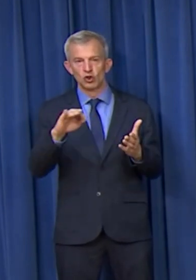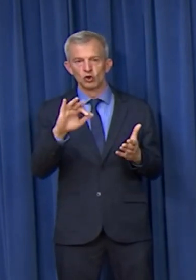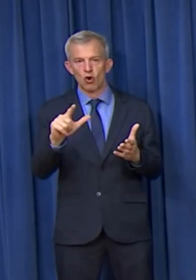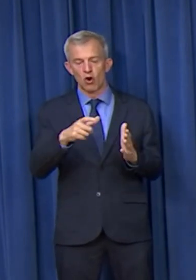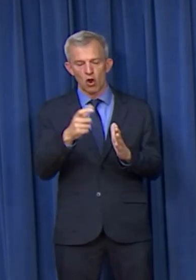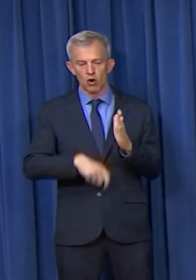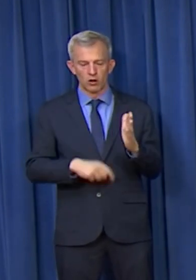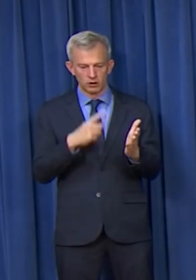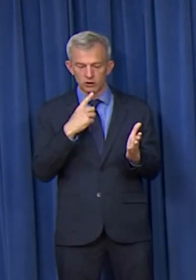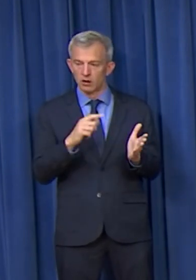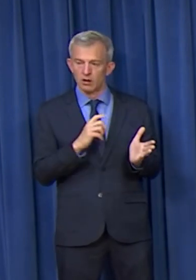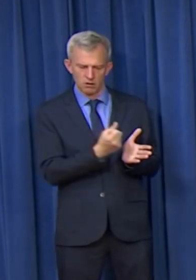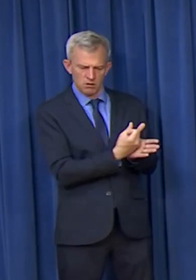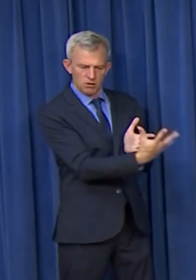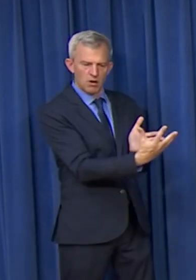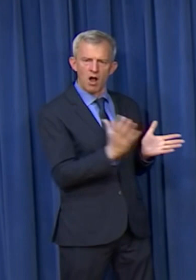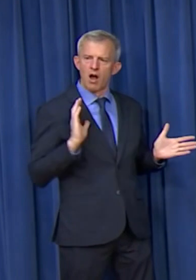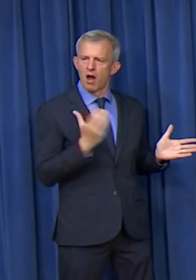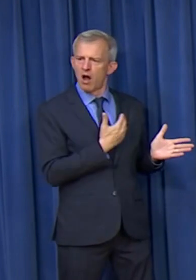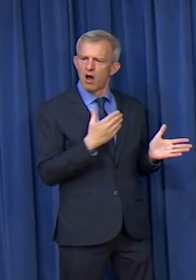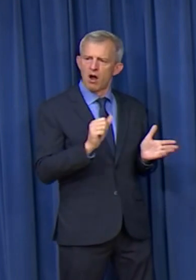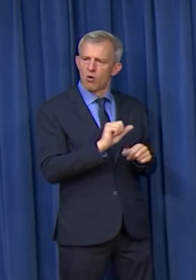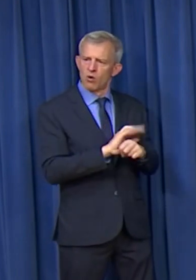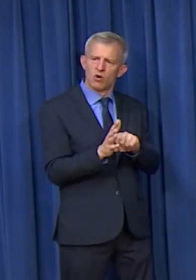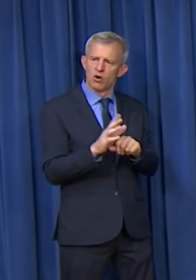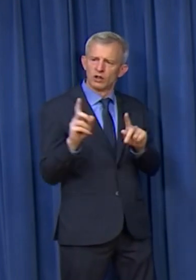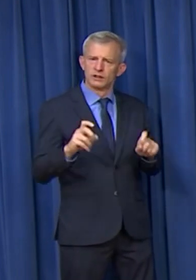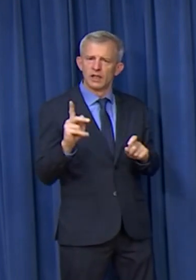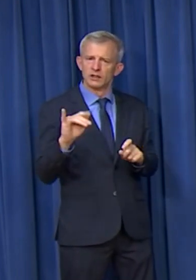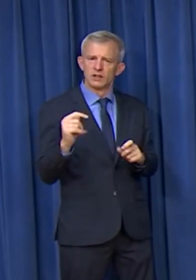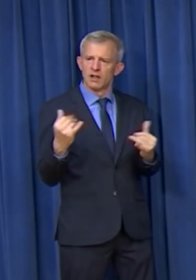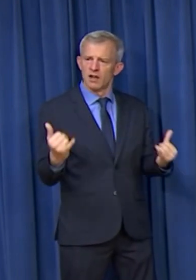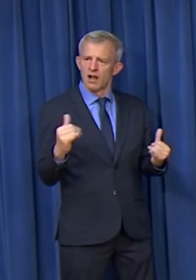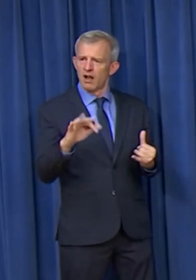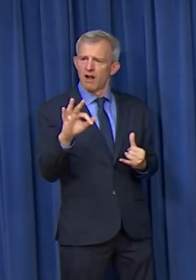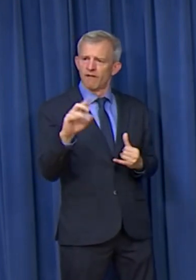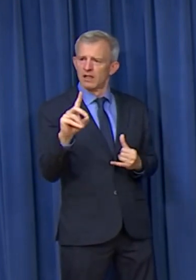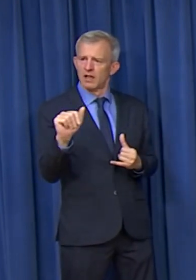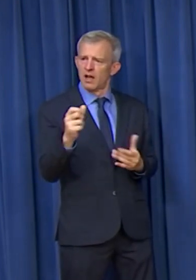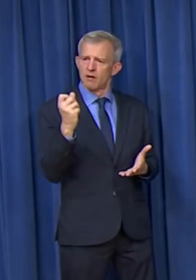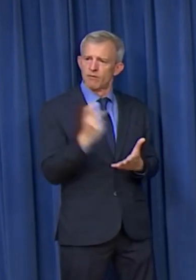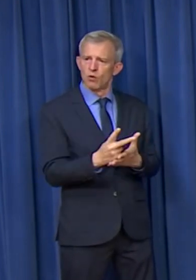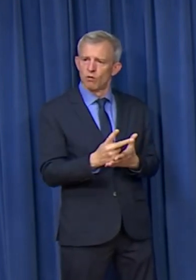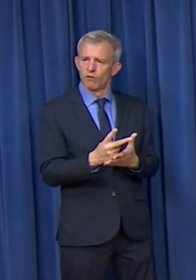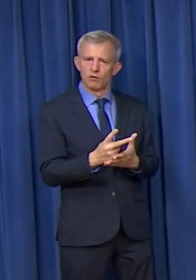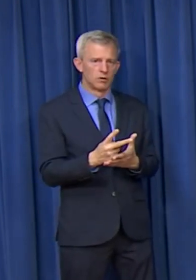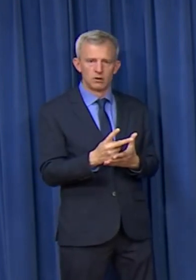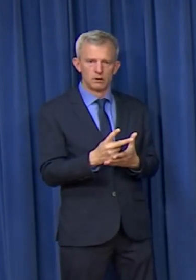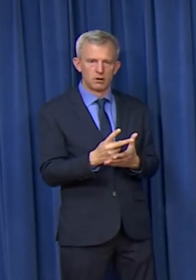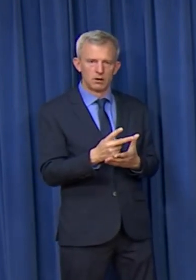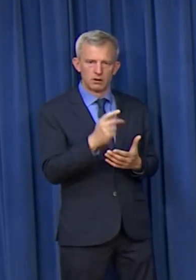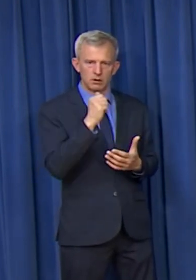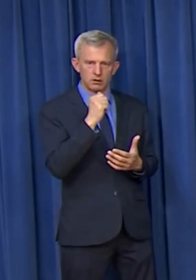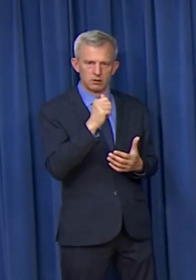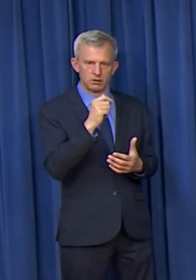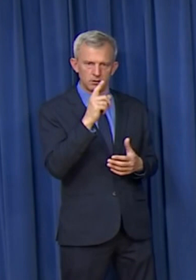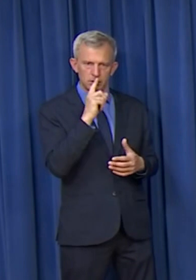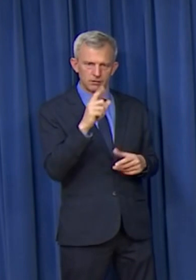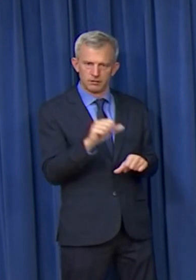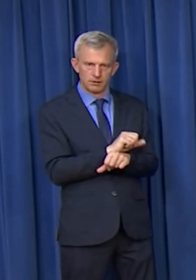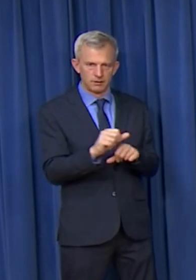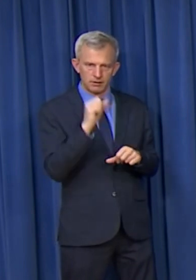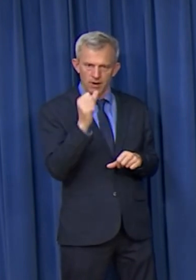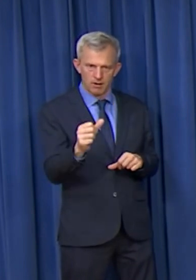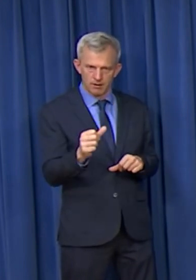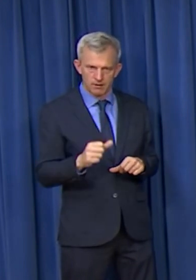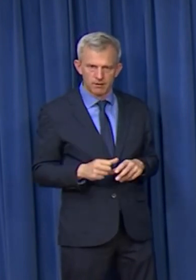stated, "Our COVID-19 test kit is now FDA approved." But that's not what the Wall Street Journal article